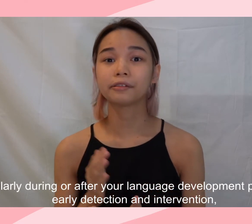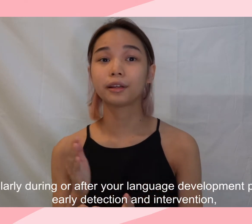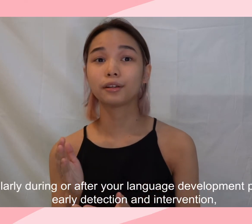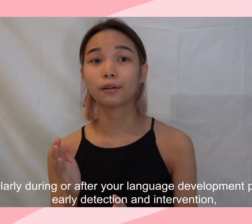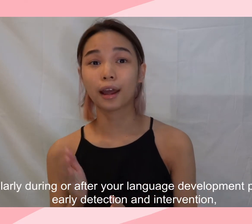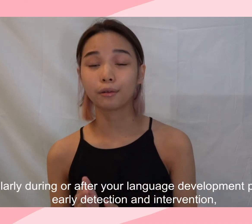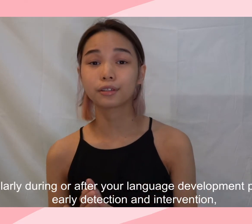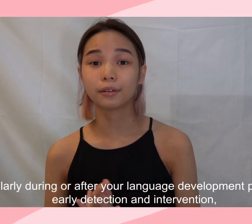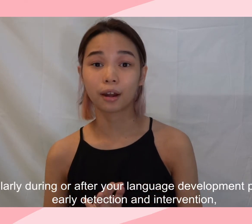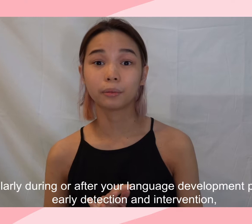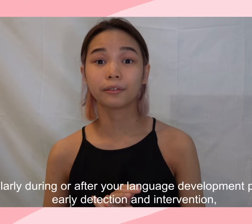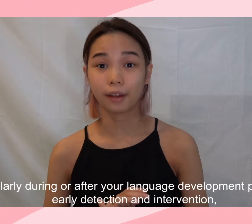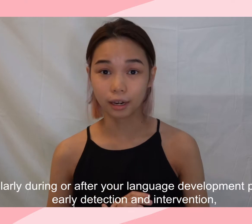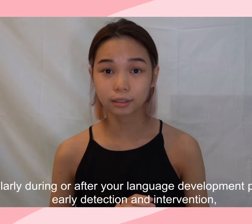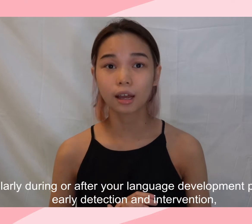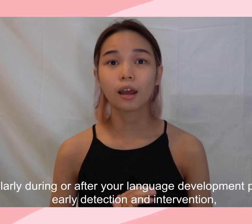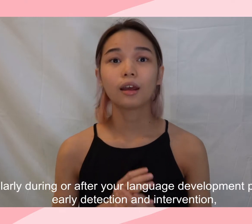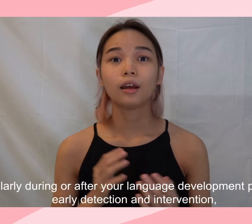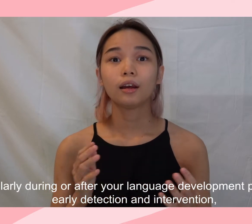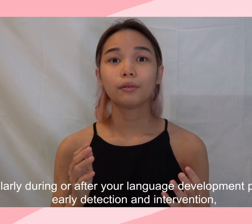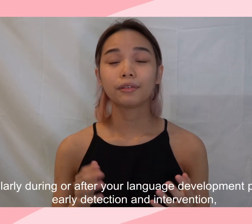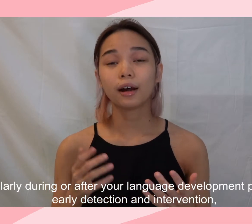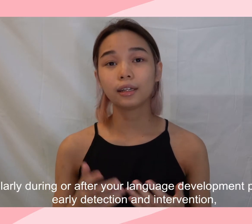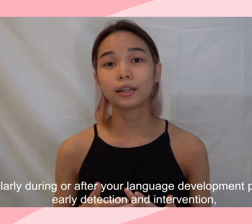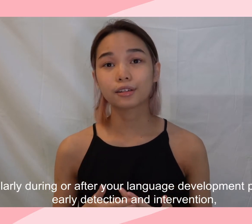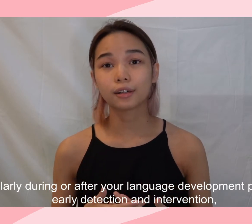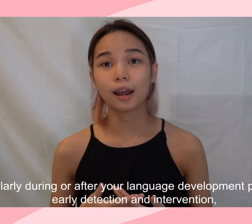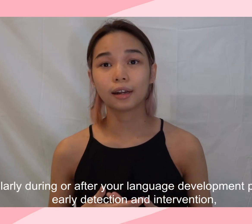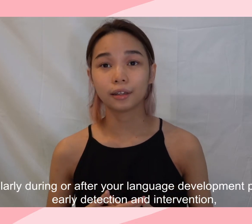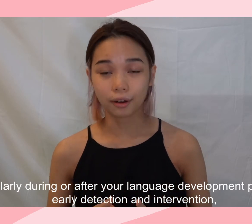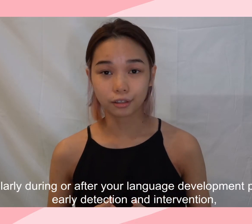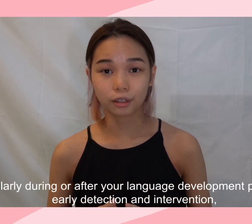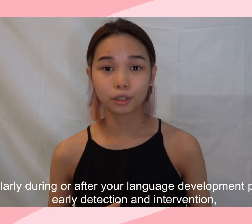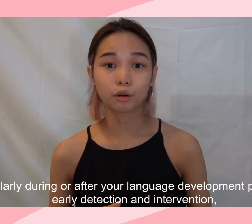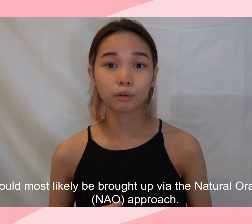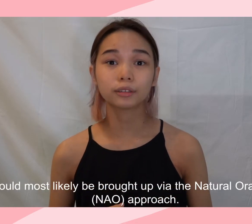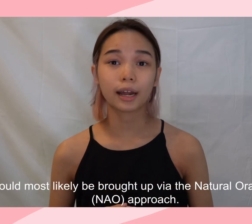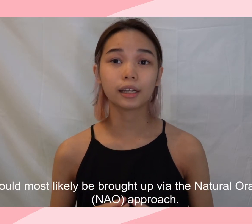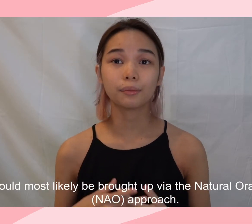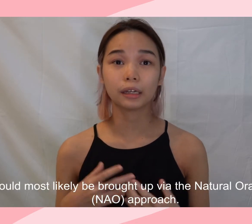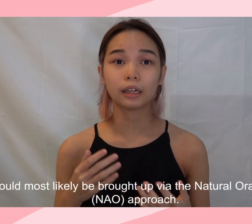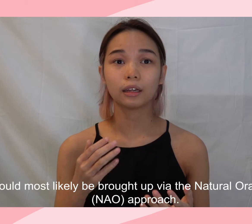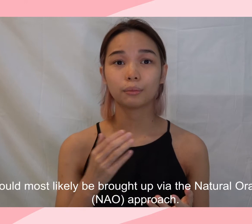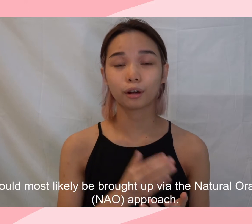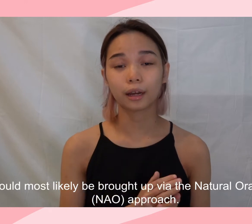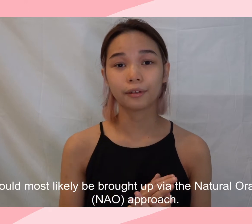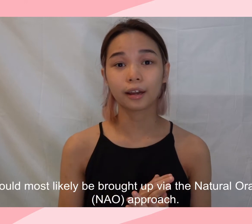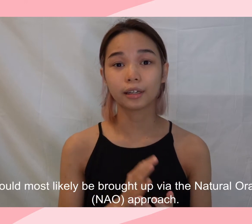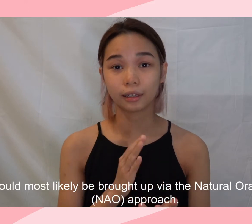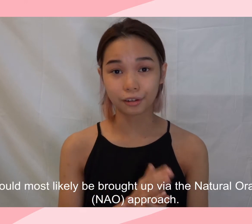after your language development phase, with early detection and intervention, you will most likely be brought up via the